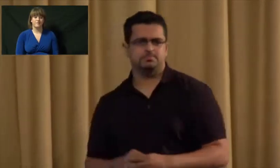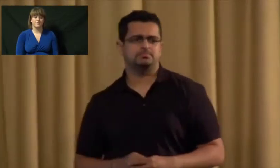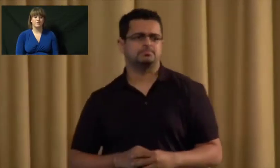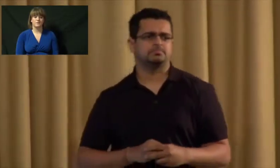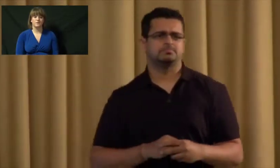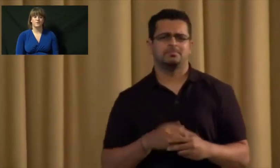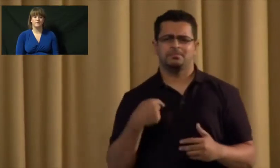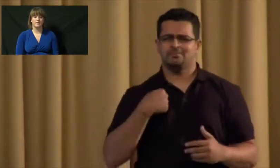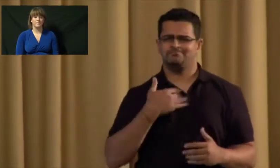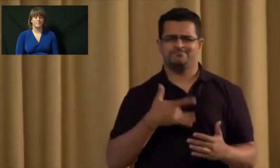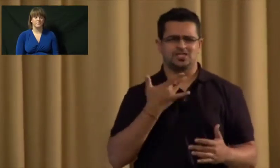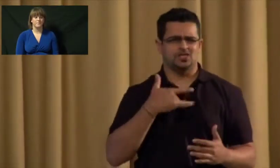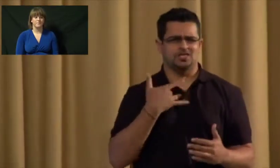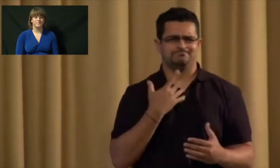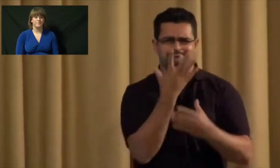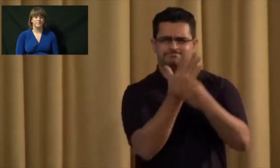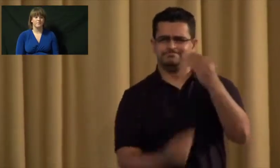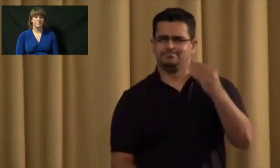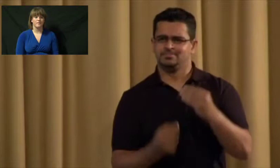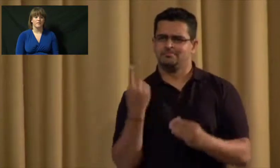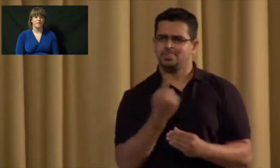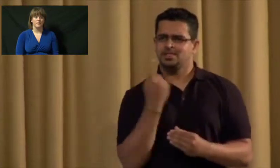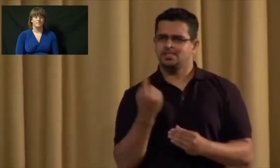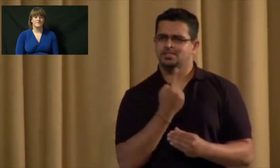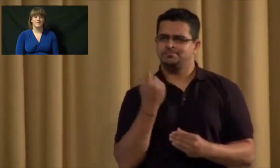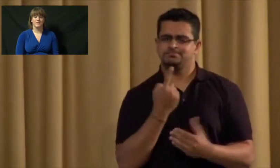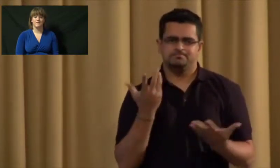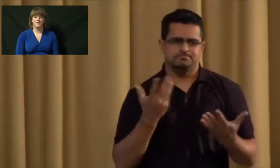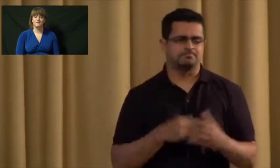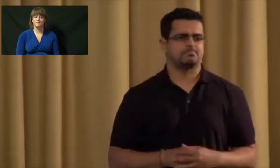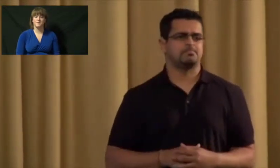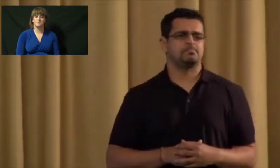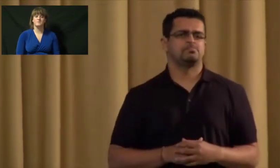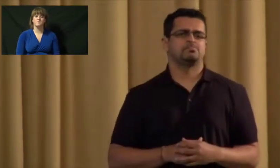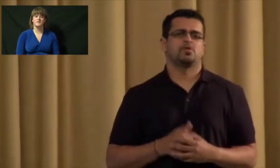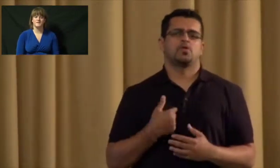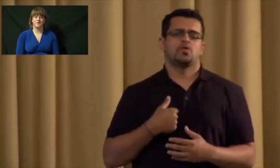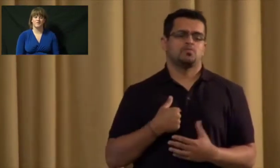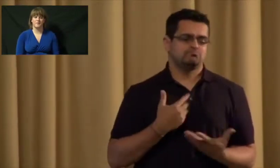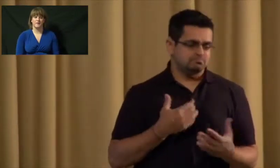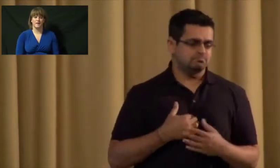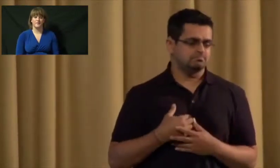family who support me, but still I felt like something was missing from my life.